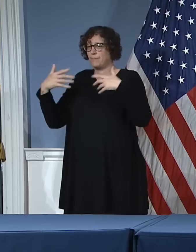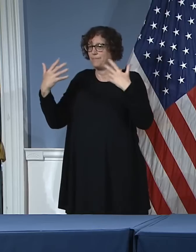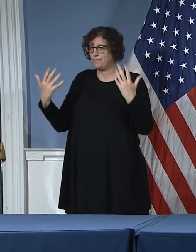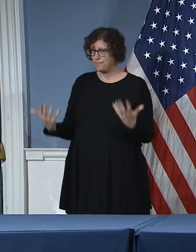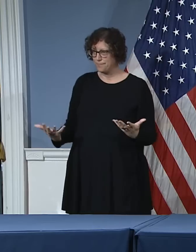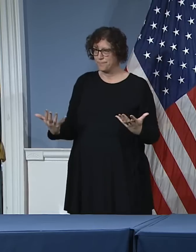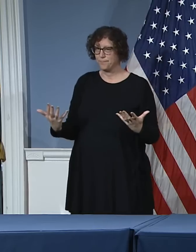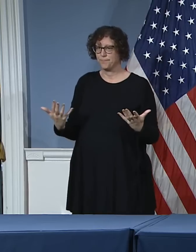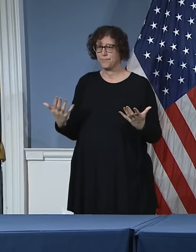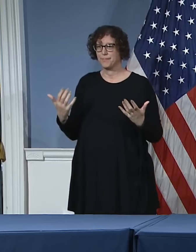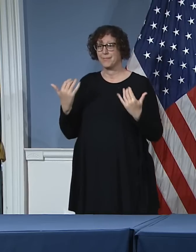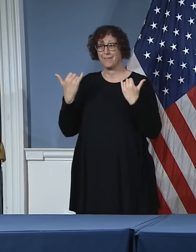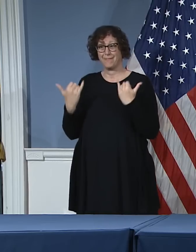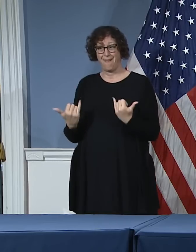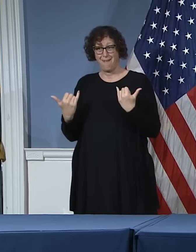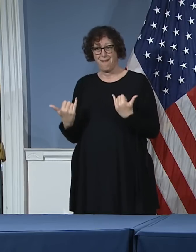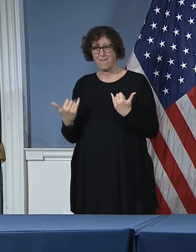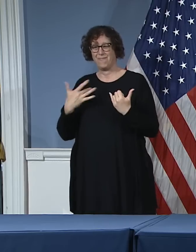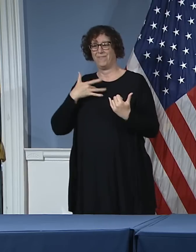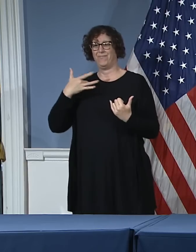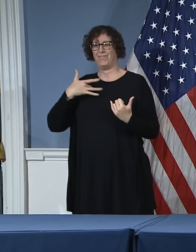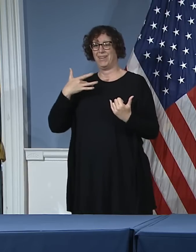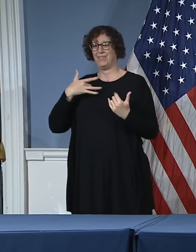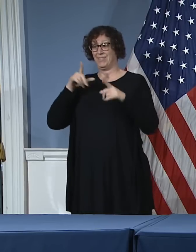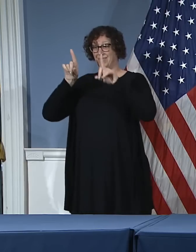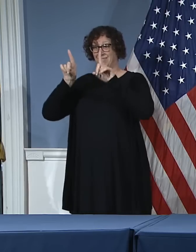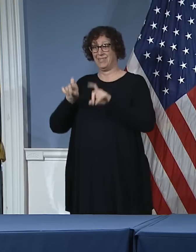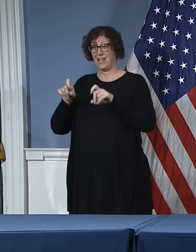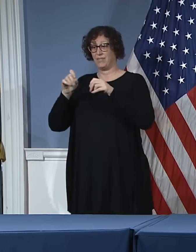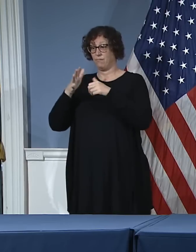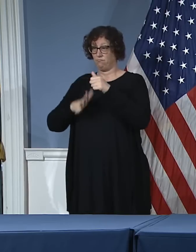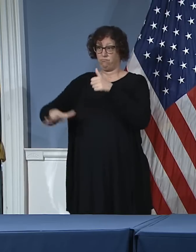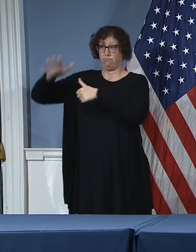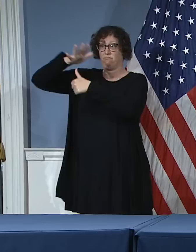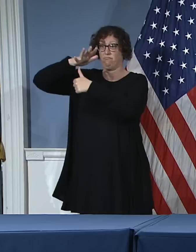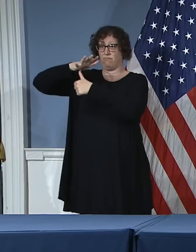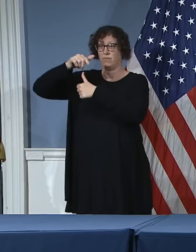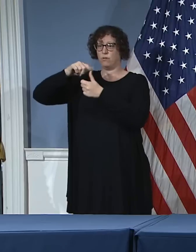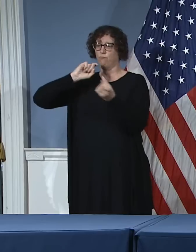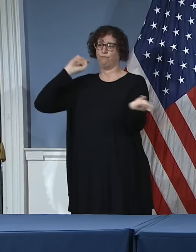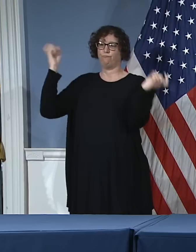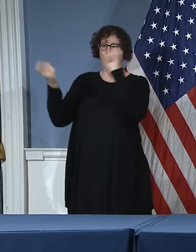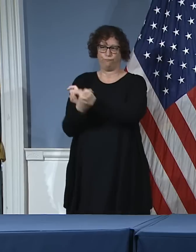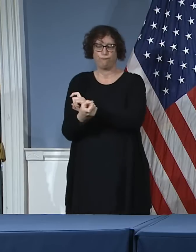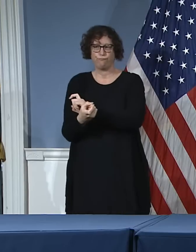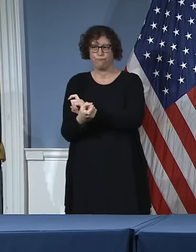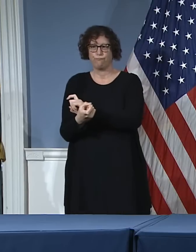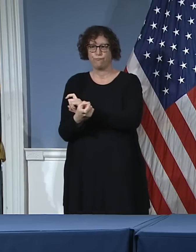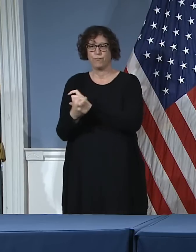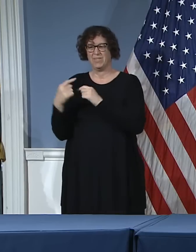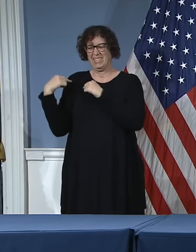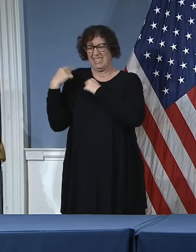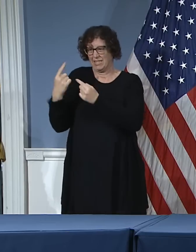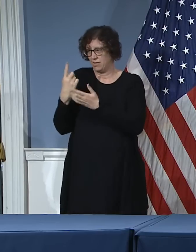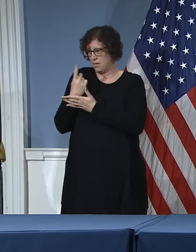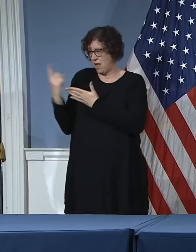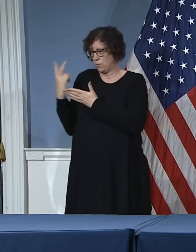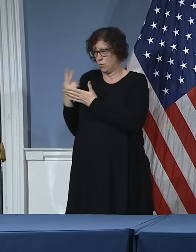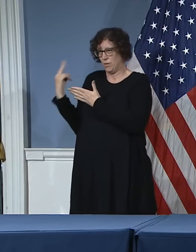that the testing prioritization has changed radically over the last days in particular.